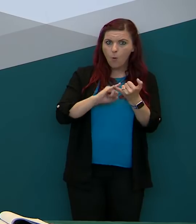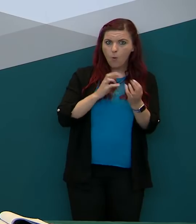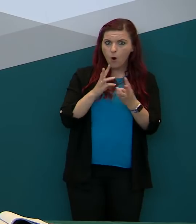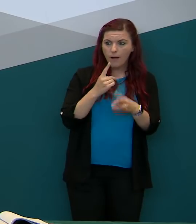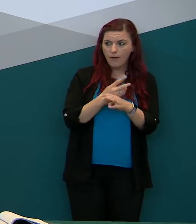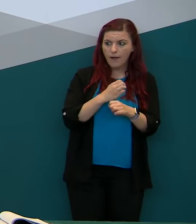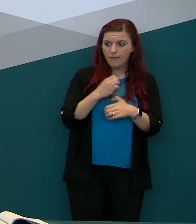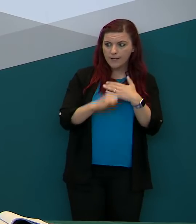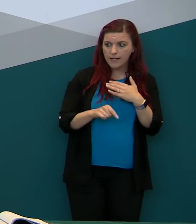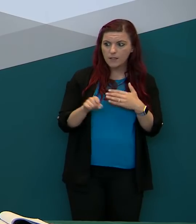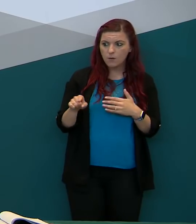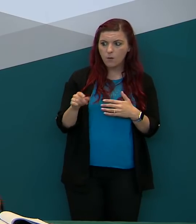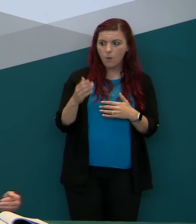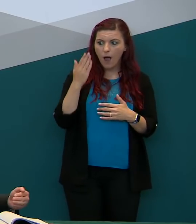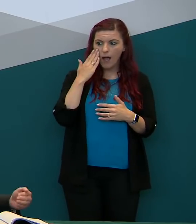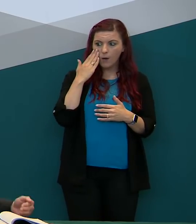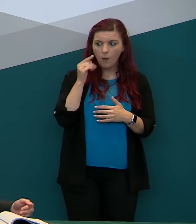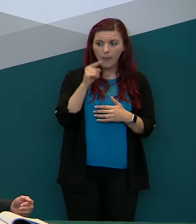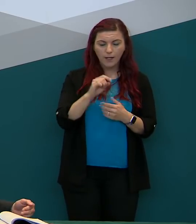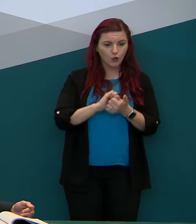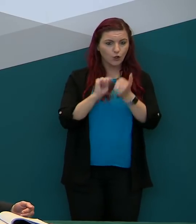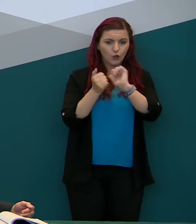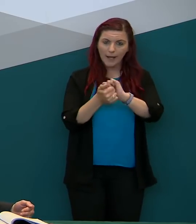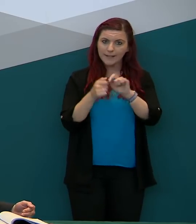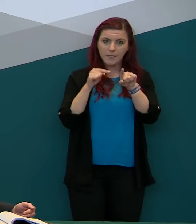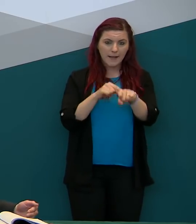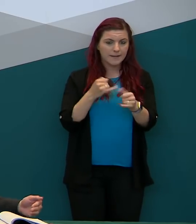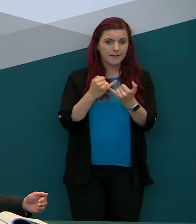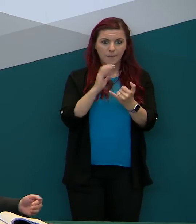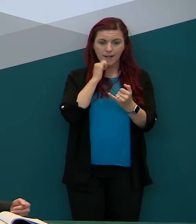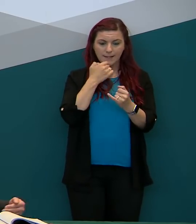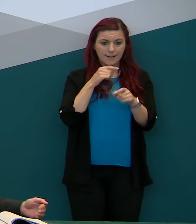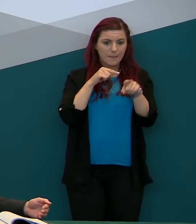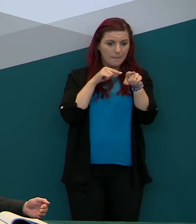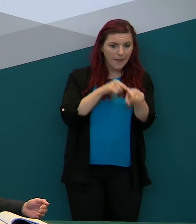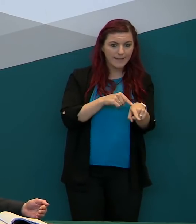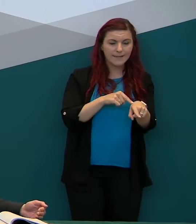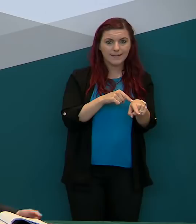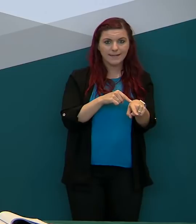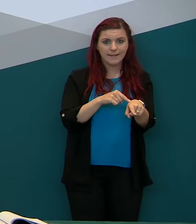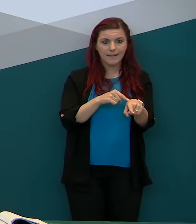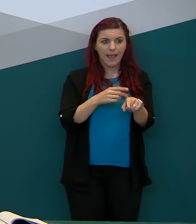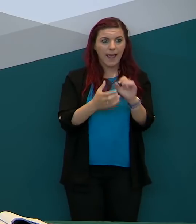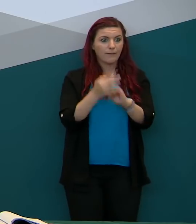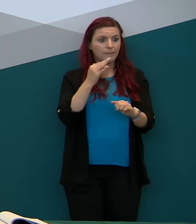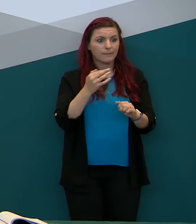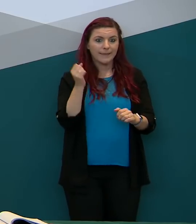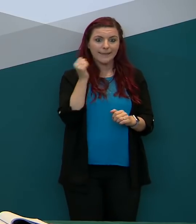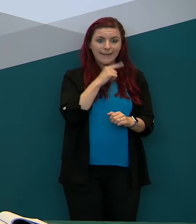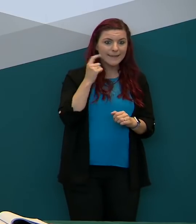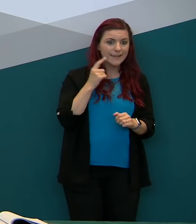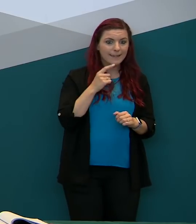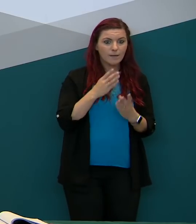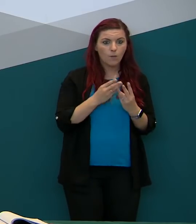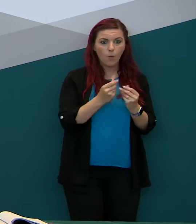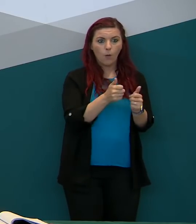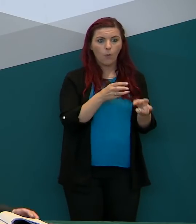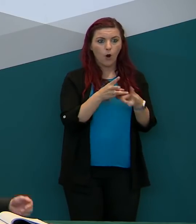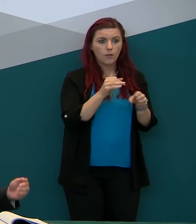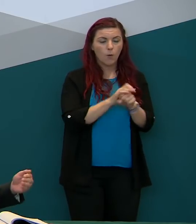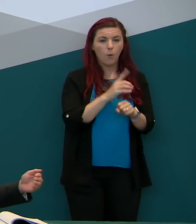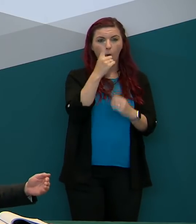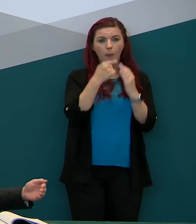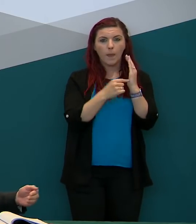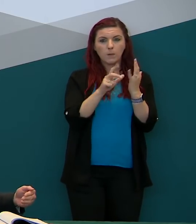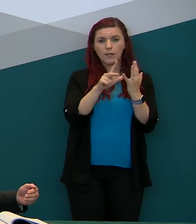I'm confusing you, but that pertains to that contact management programme, which is the less complex work. And we did 1,800 people were trained.